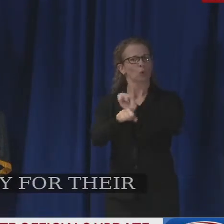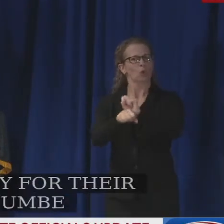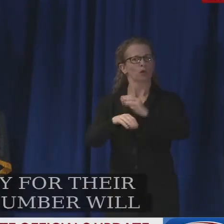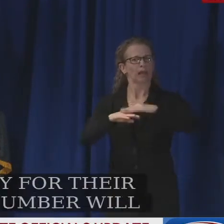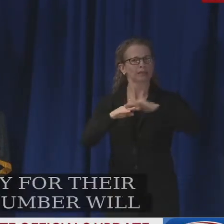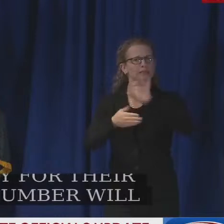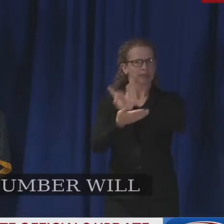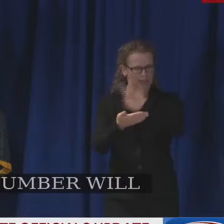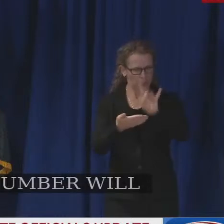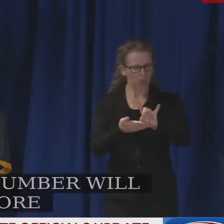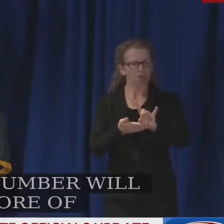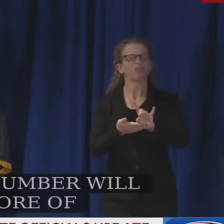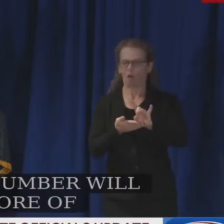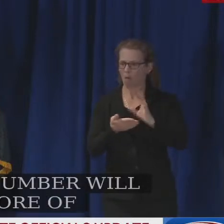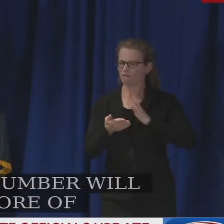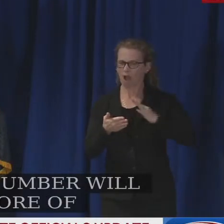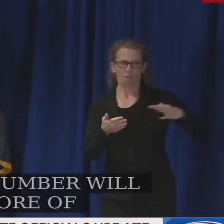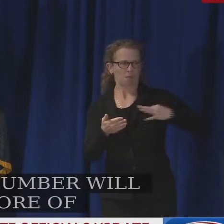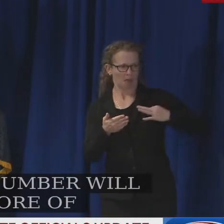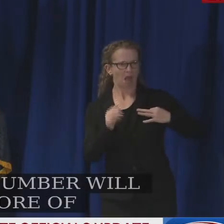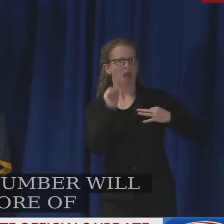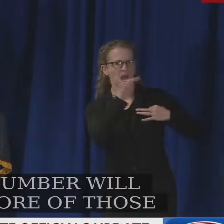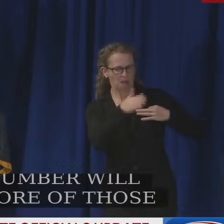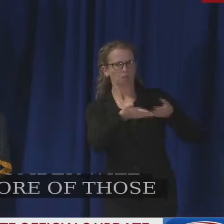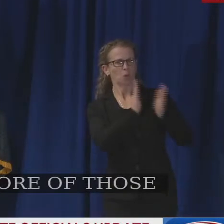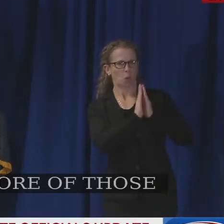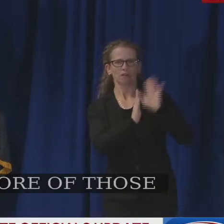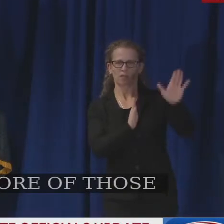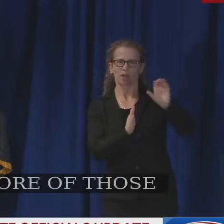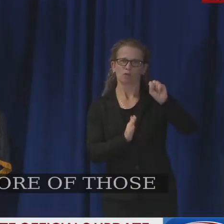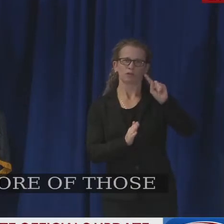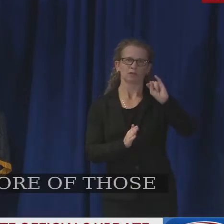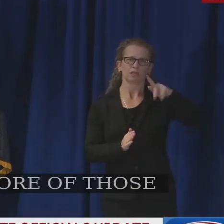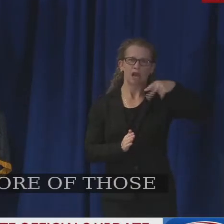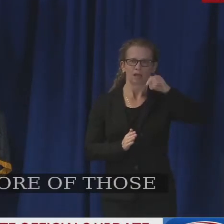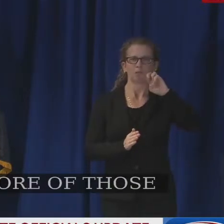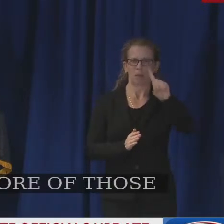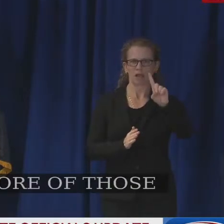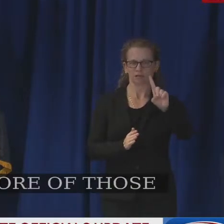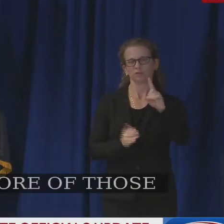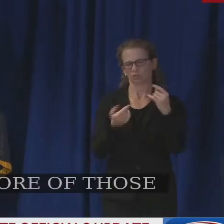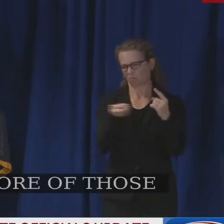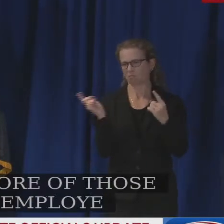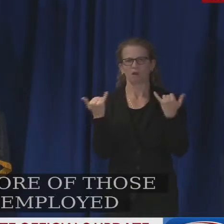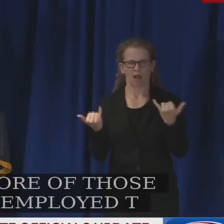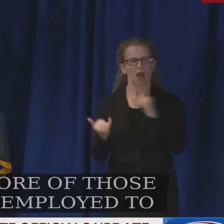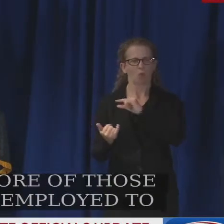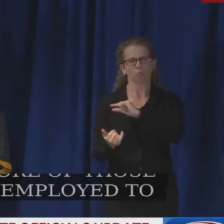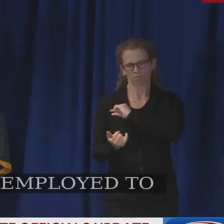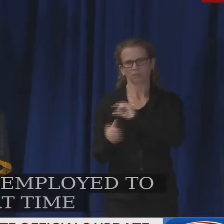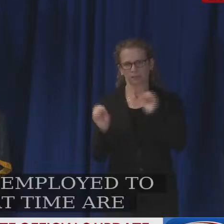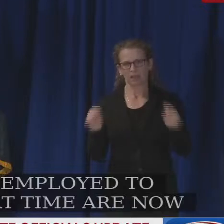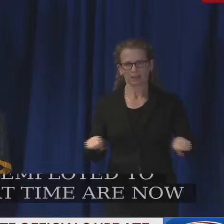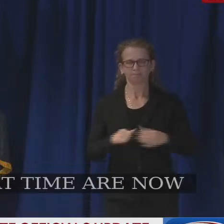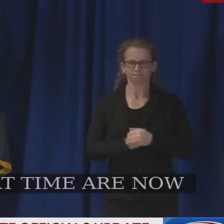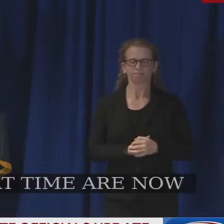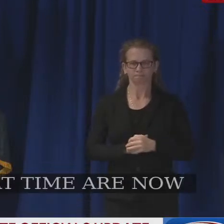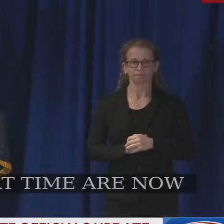to employed over that time period are now eligible for those stipends. So that's fairly exciting.